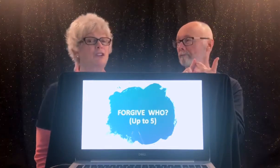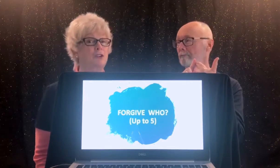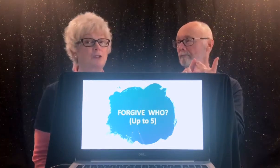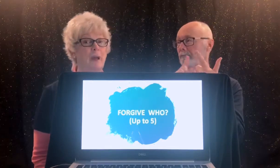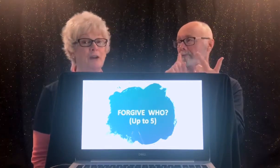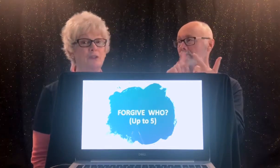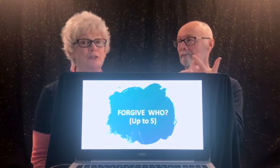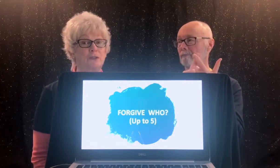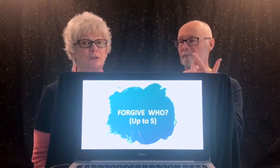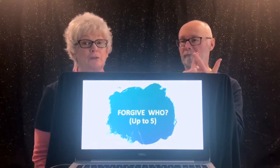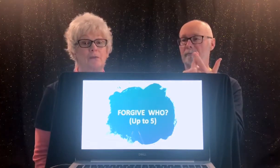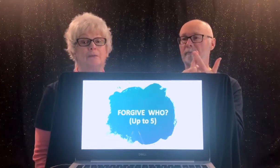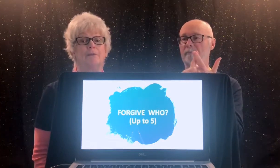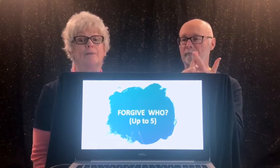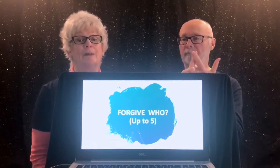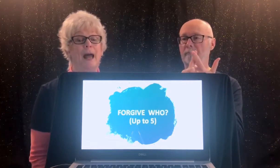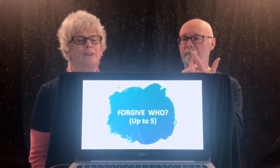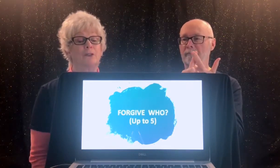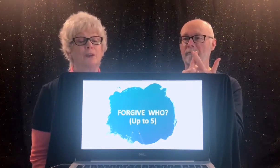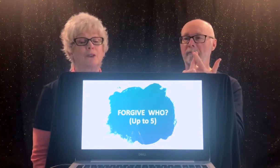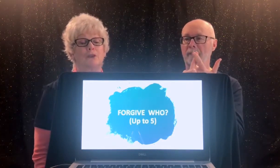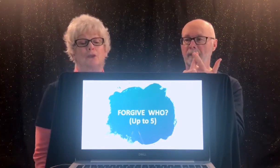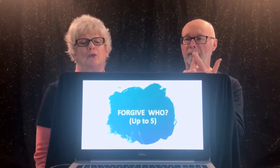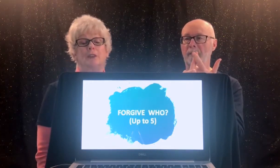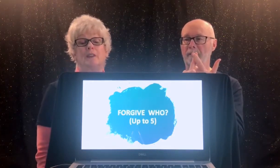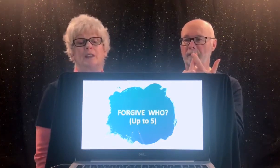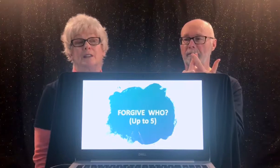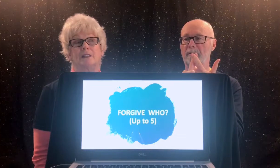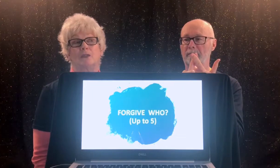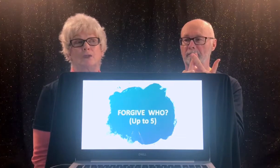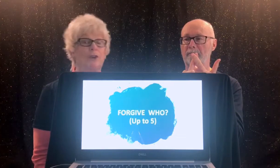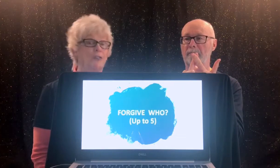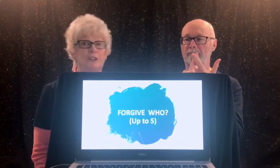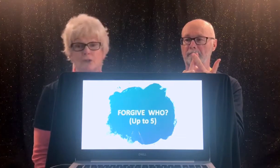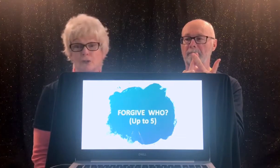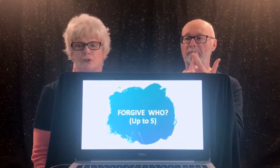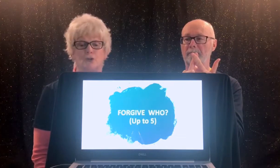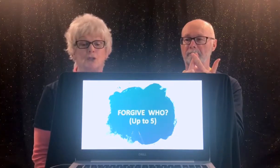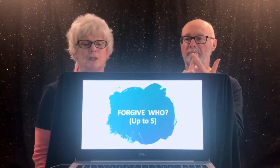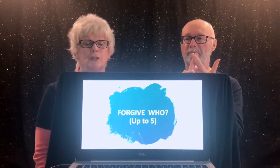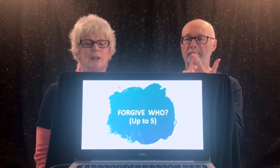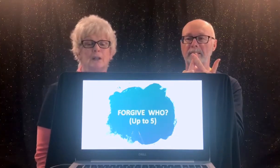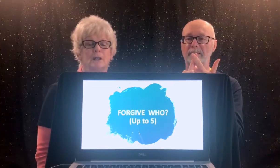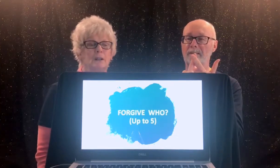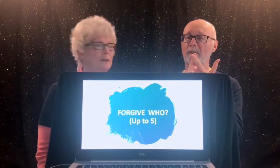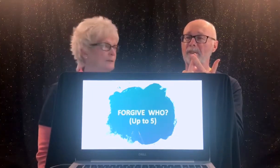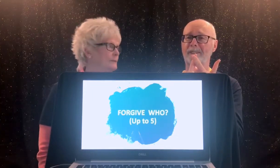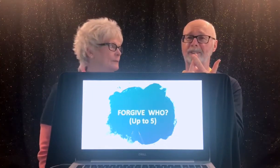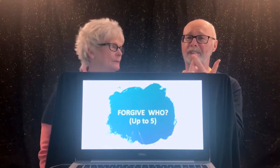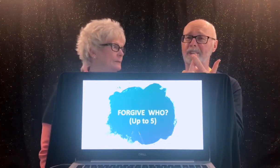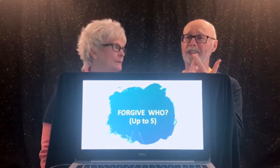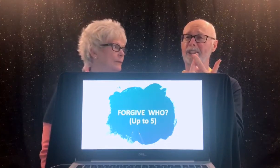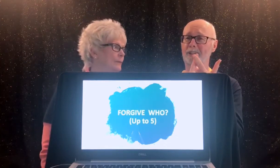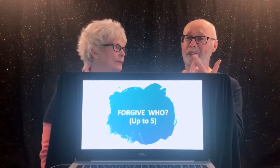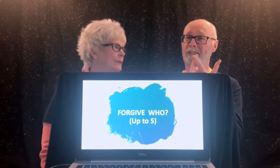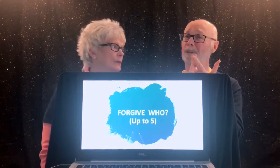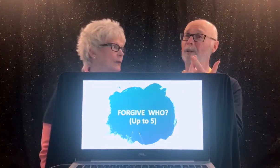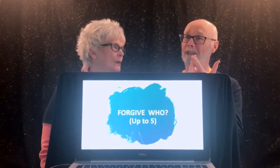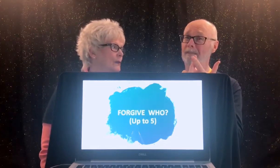your spouse for not doing or doing things you thought they should or shouldn't. Yeah, don't even just consider it, do it.